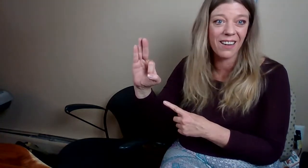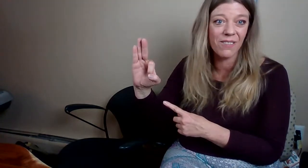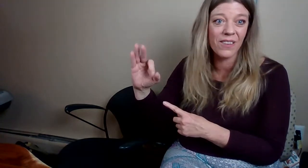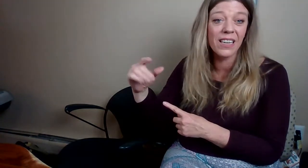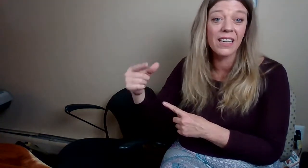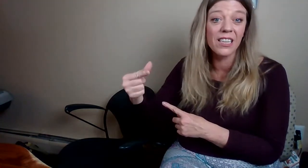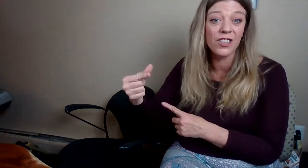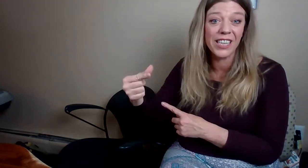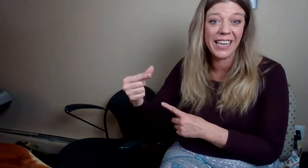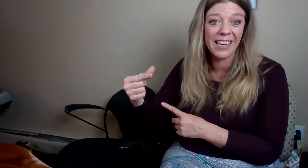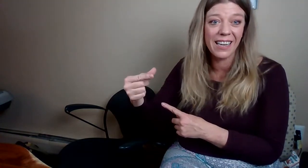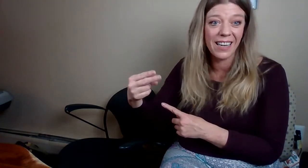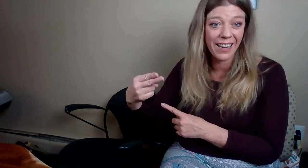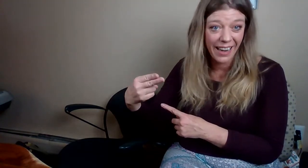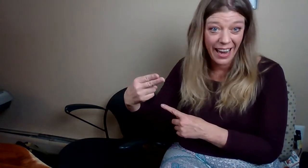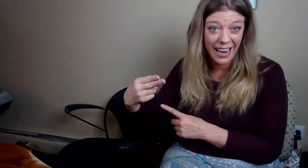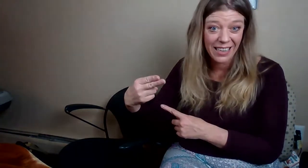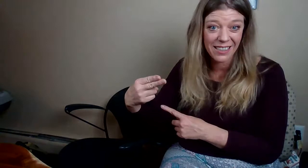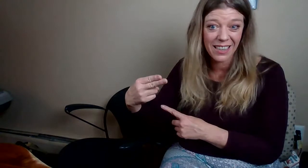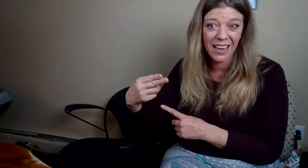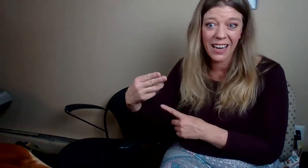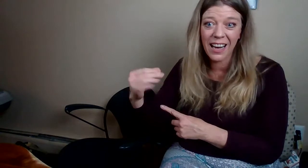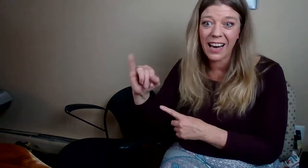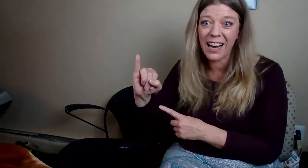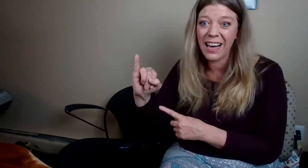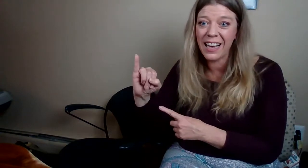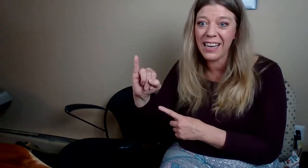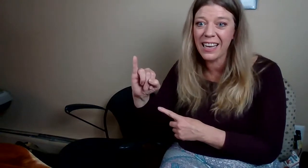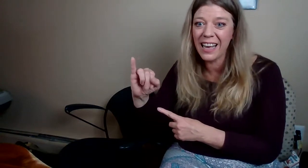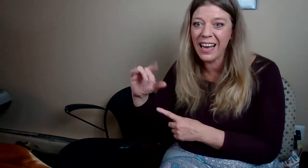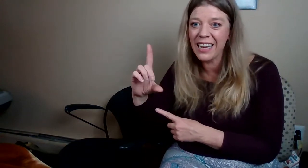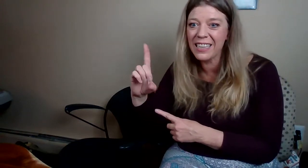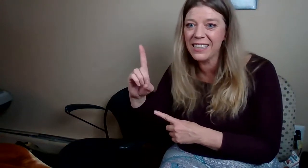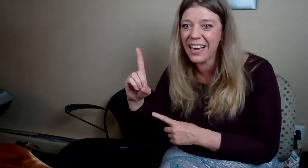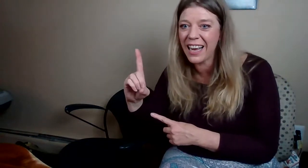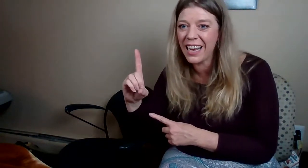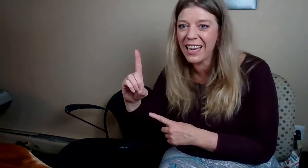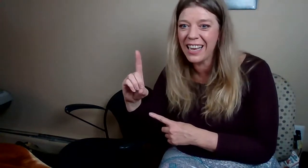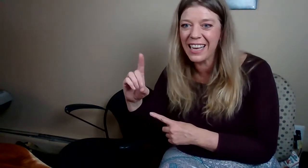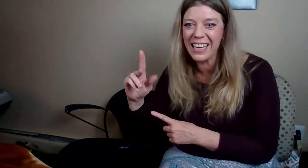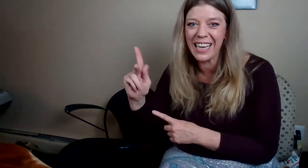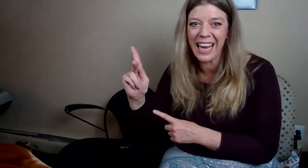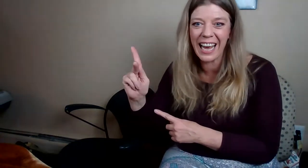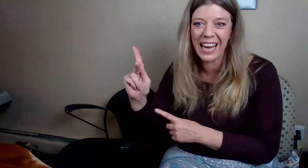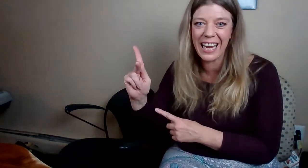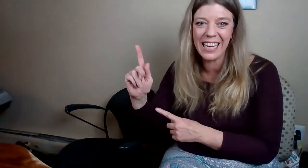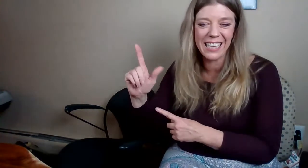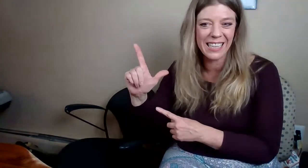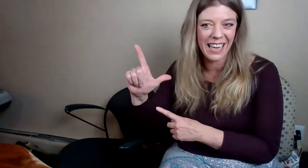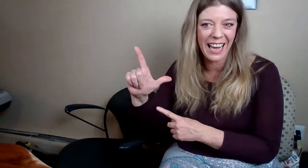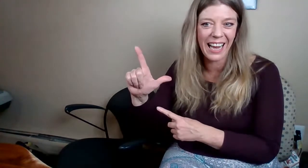F, G, H, I, J, K,